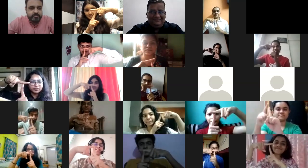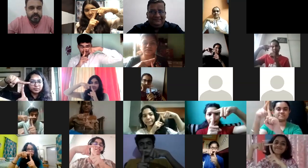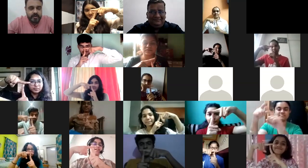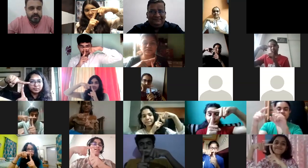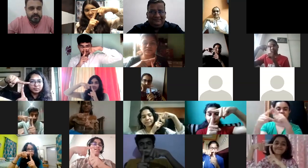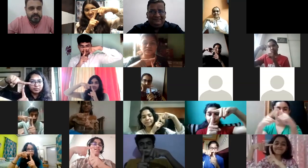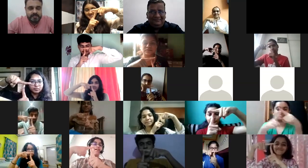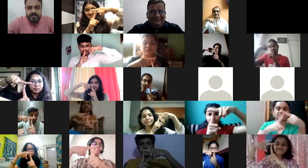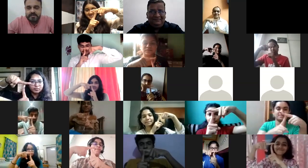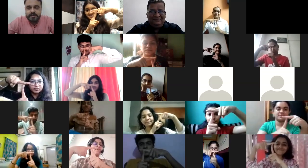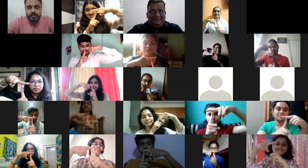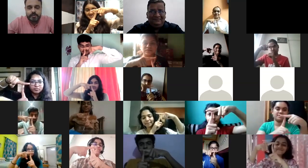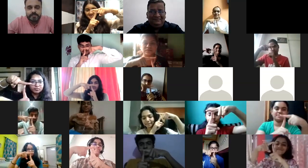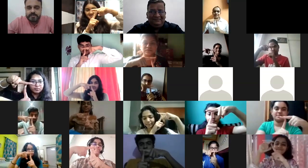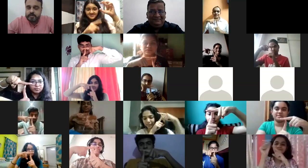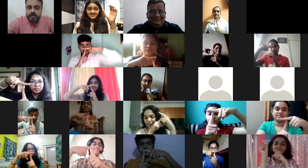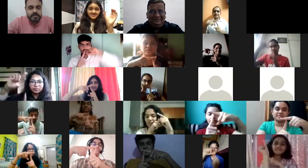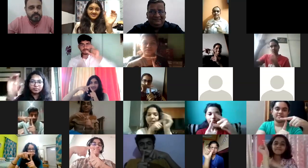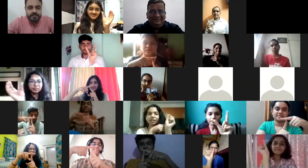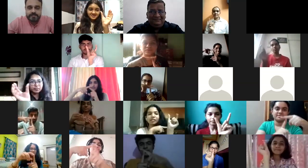taught. U also.